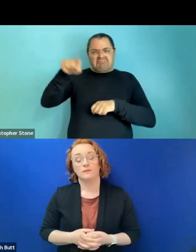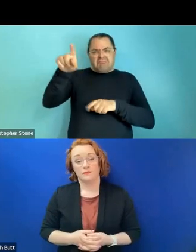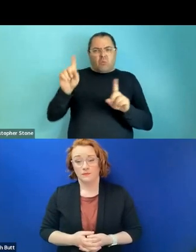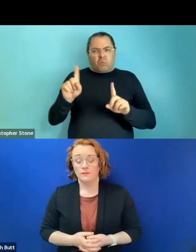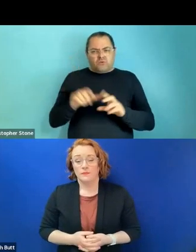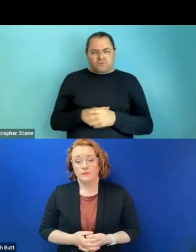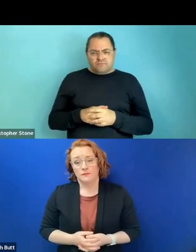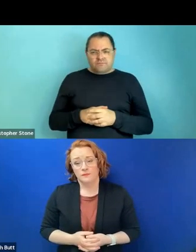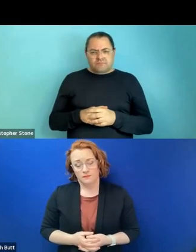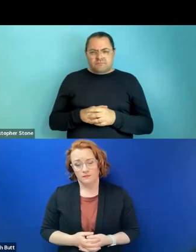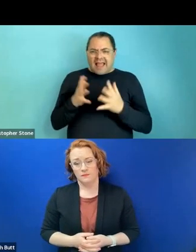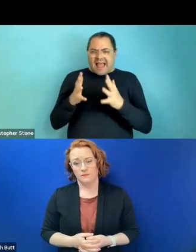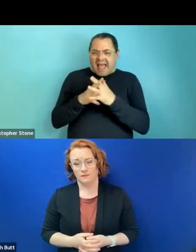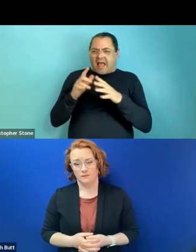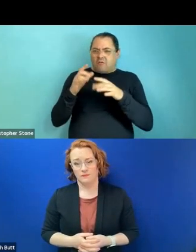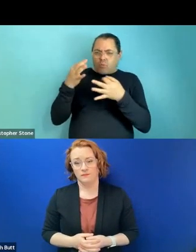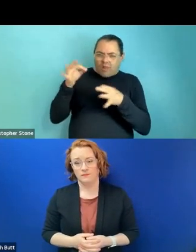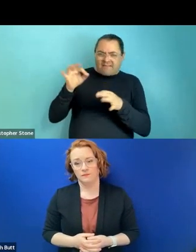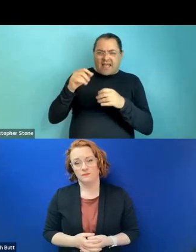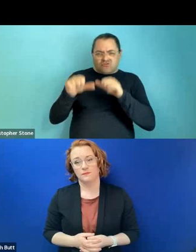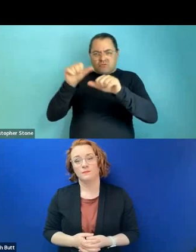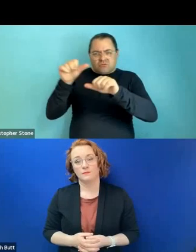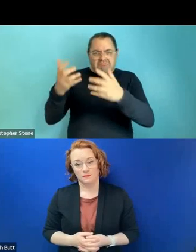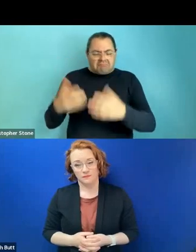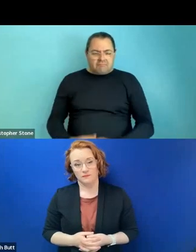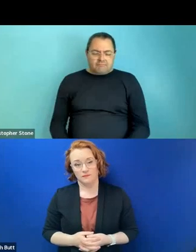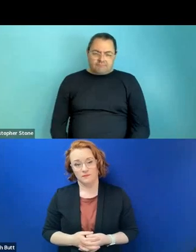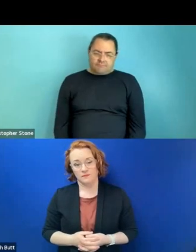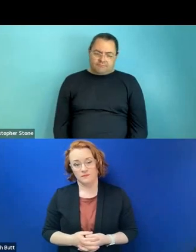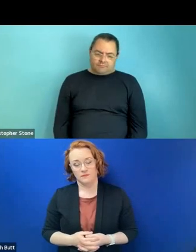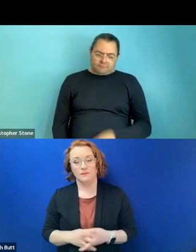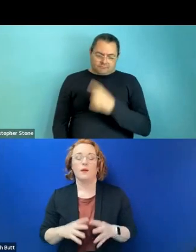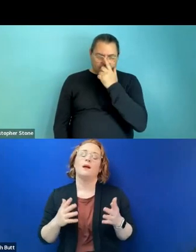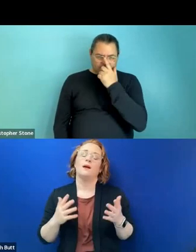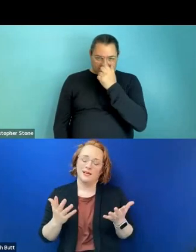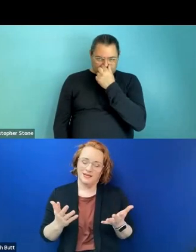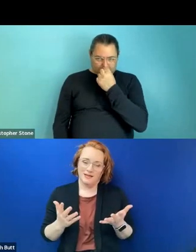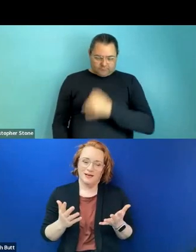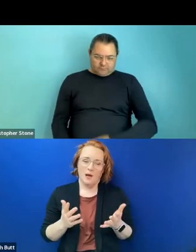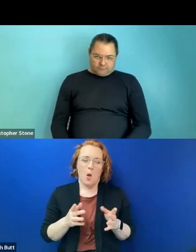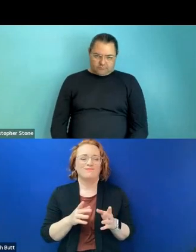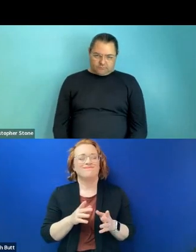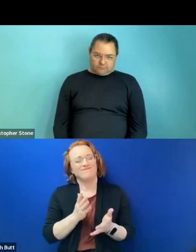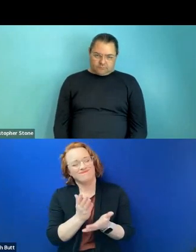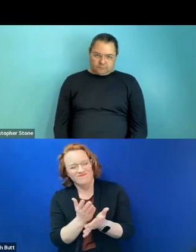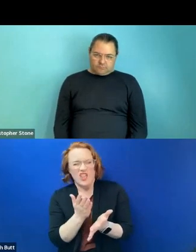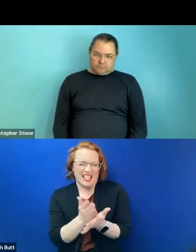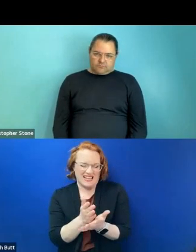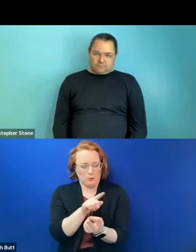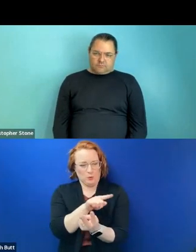need to take and qualifications that you need? Mm-hmm. There's a variety, well, mainly two routes, I would